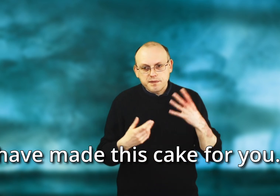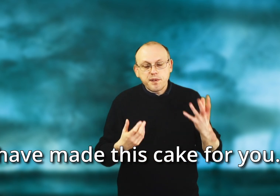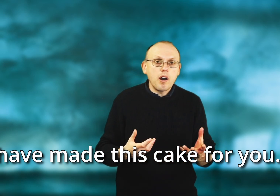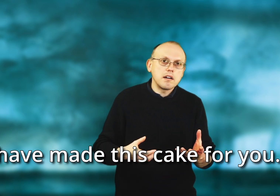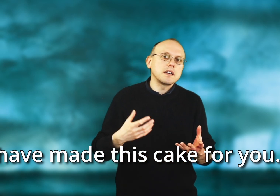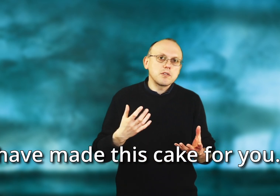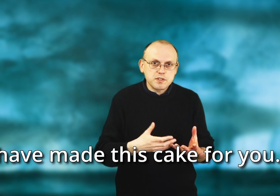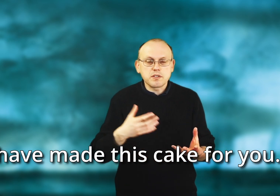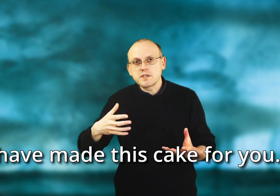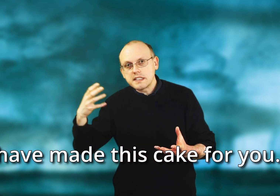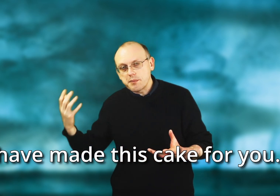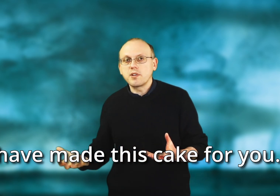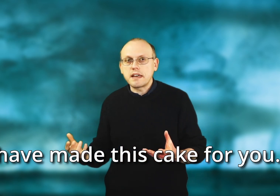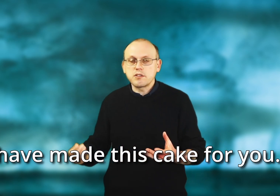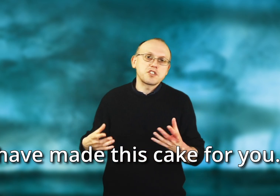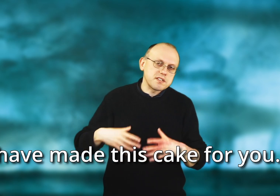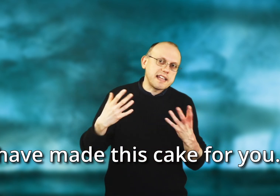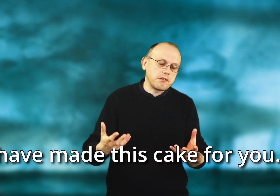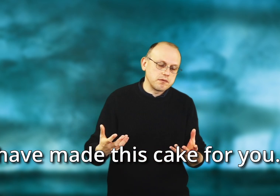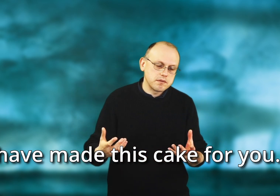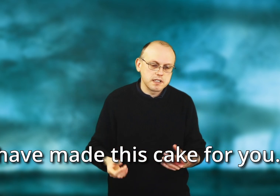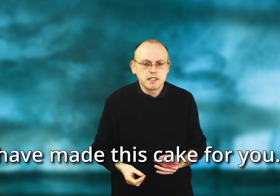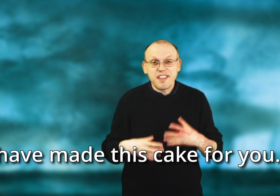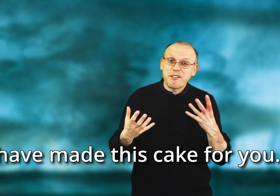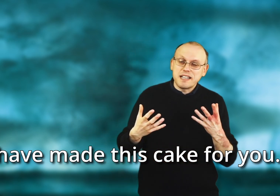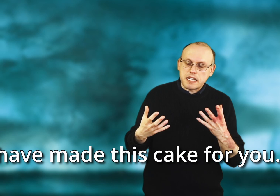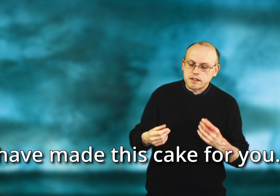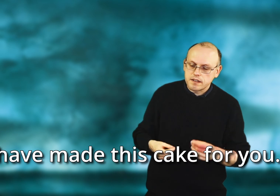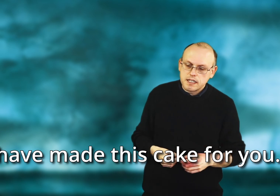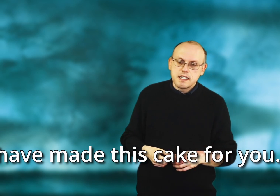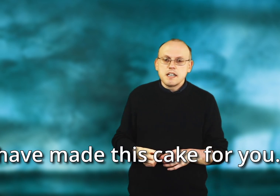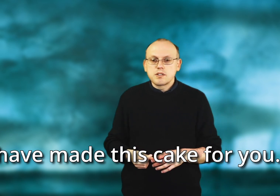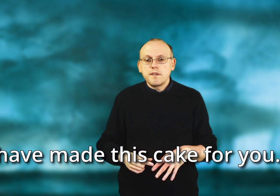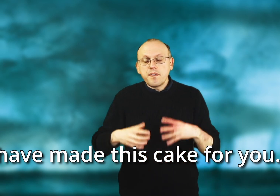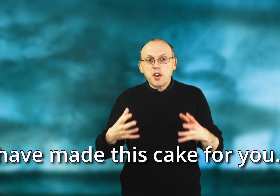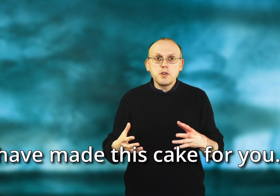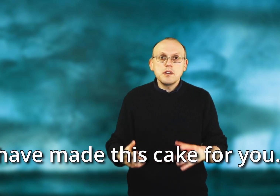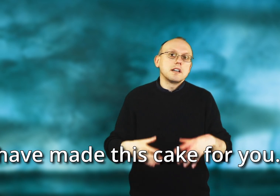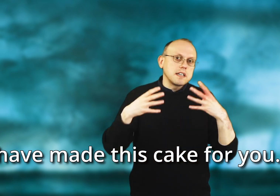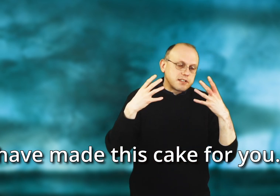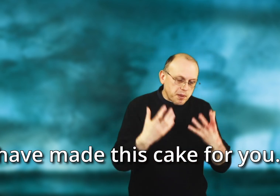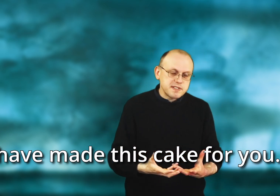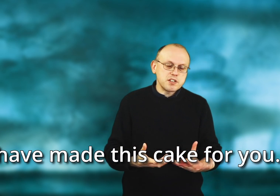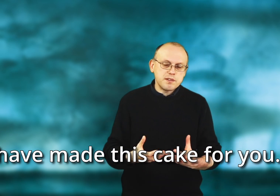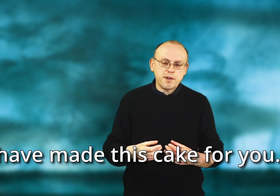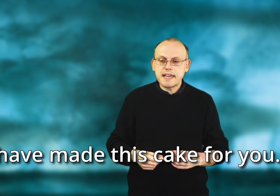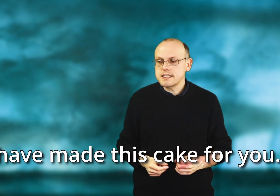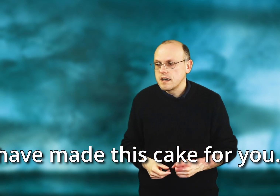for also introduces a pronoun, not just a noun. They are linked. So for you is a prepositional phrase. For